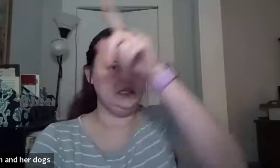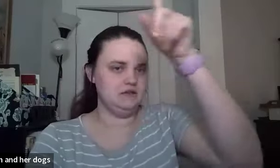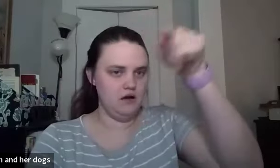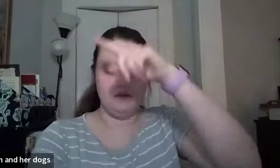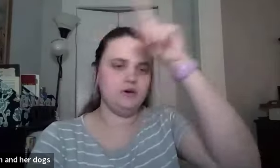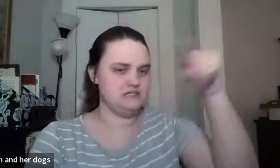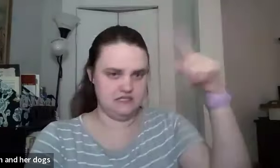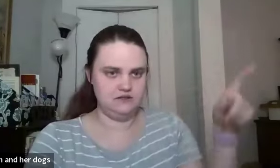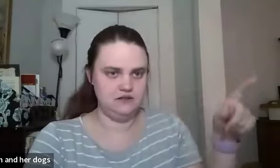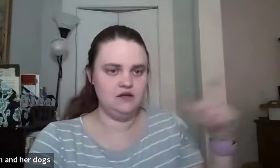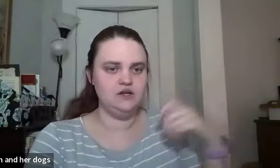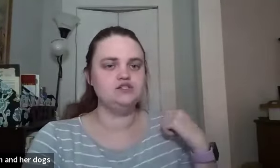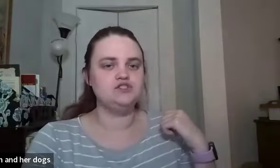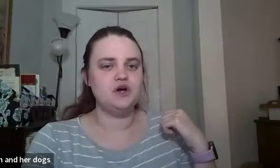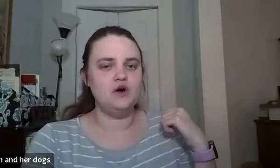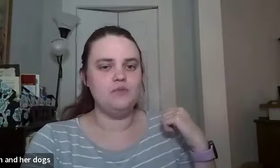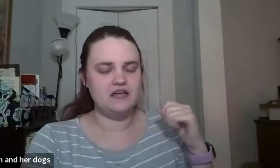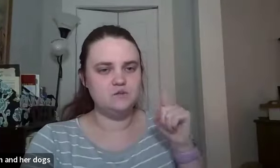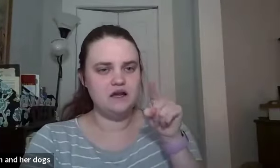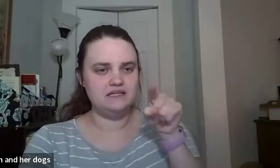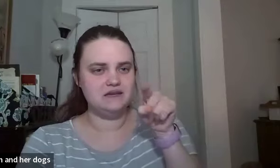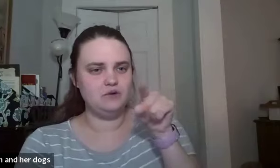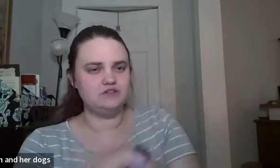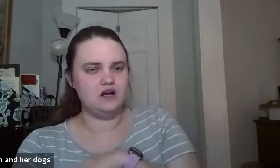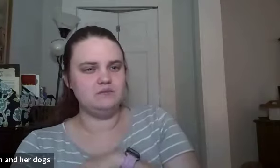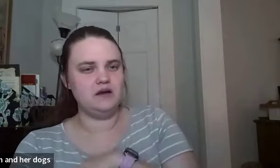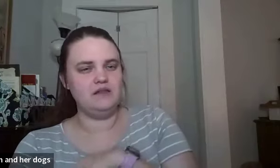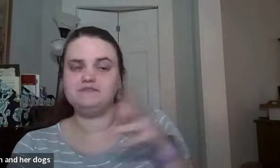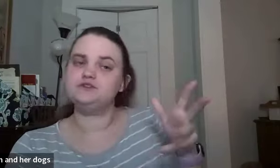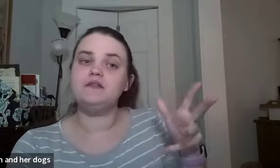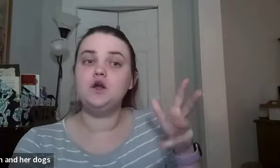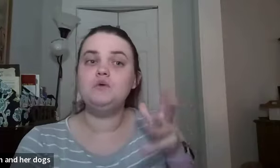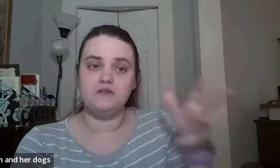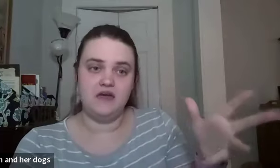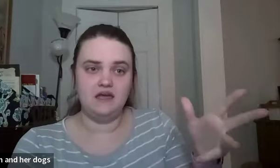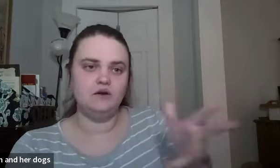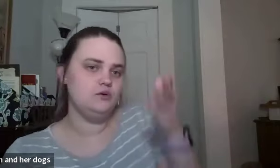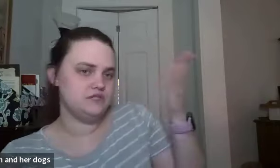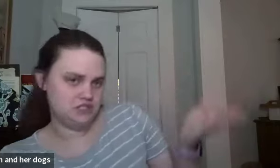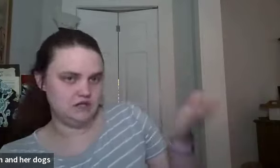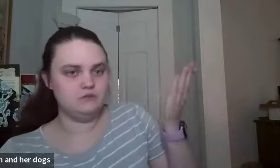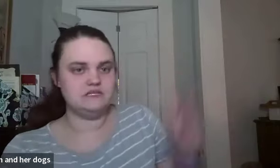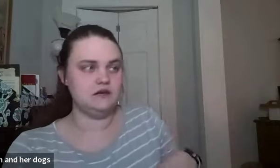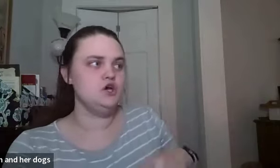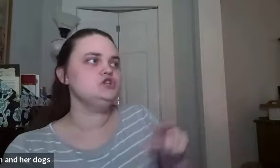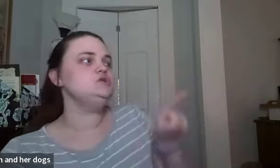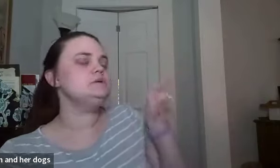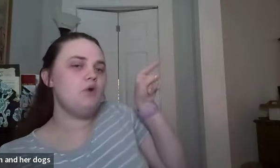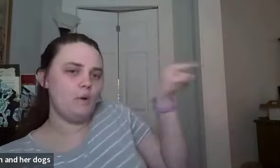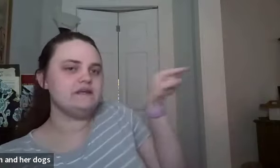she, person. So that's why it's like when you're talking about, like, if you're saying, like, who are they? Who is she? Who is he? You would point to